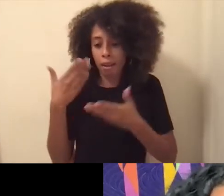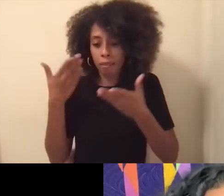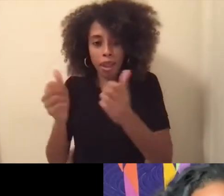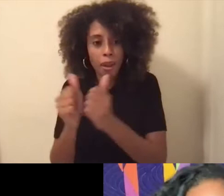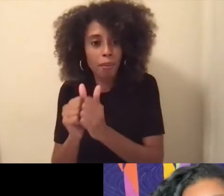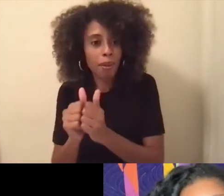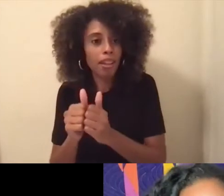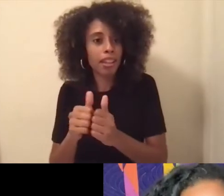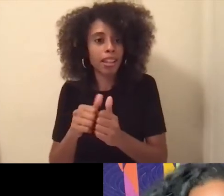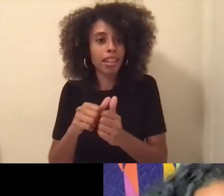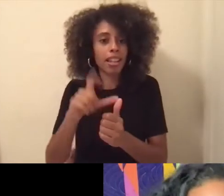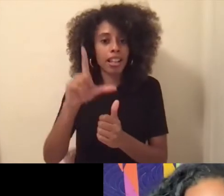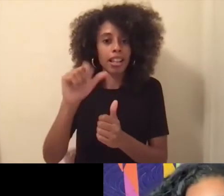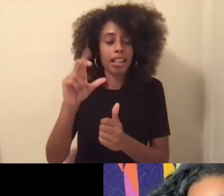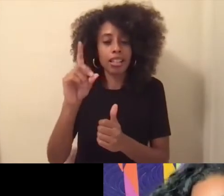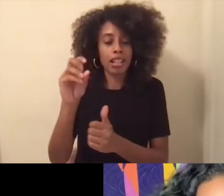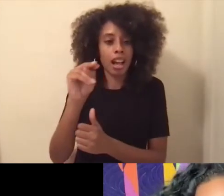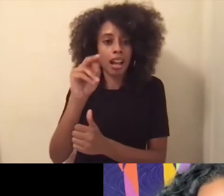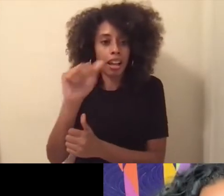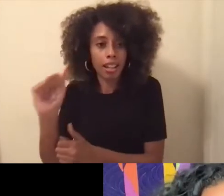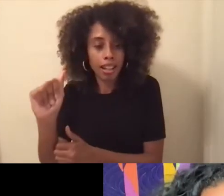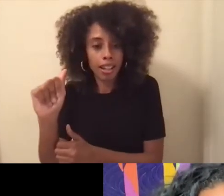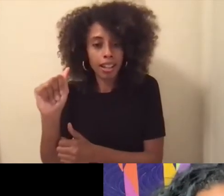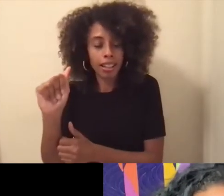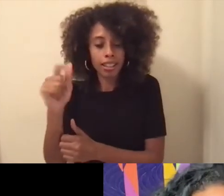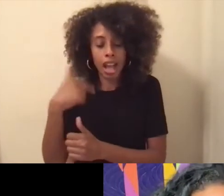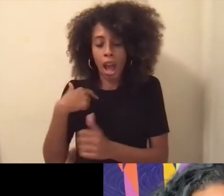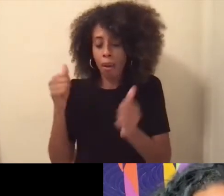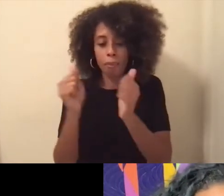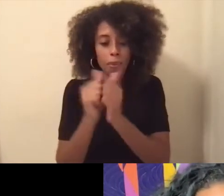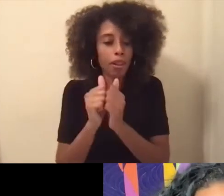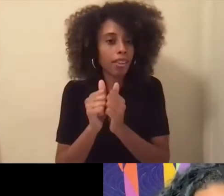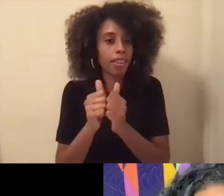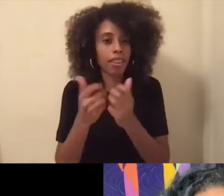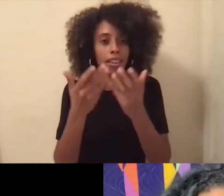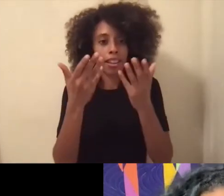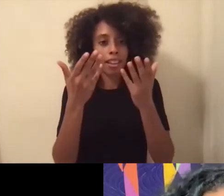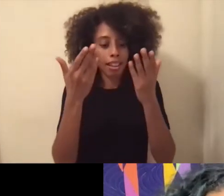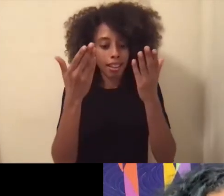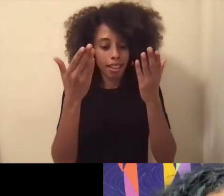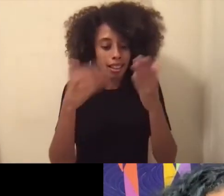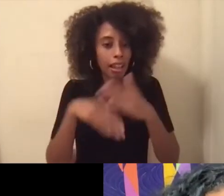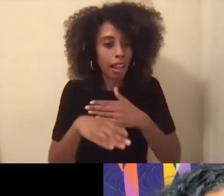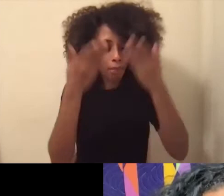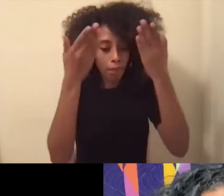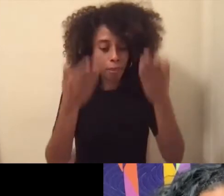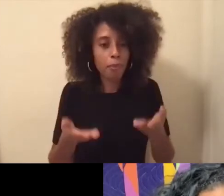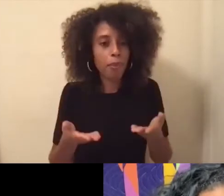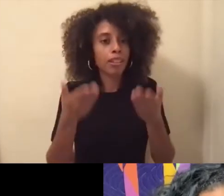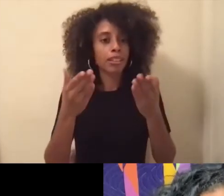of LaDonna Redmond, into the presence of all of